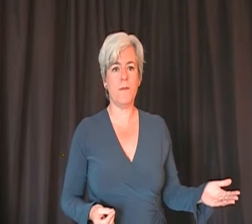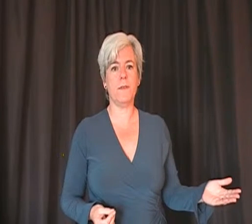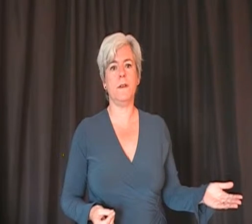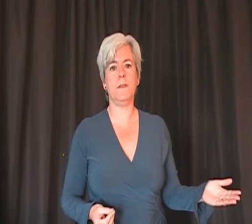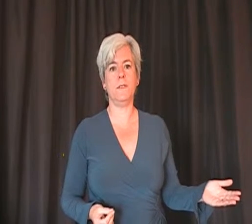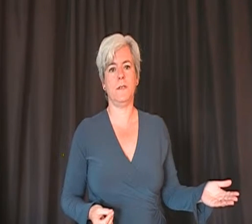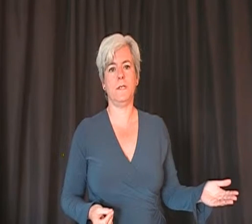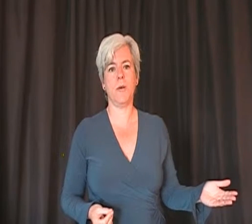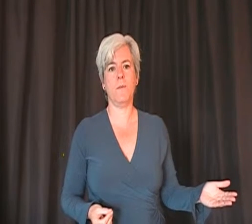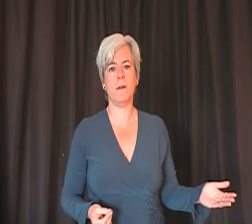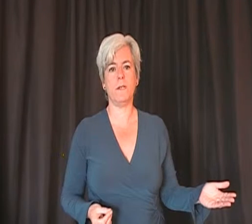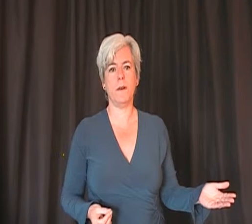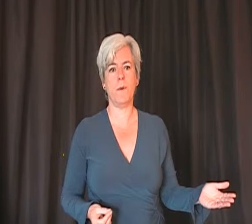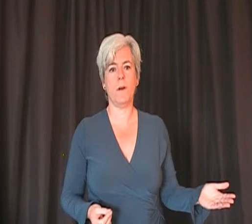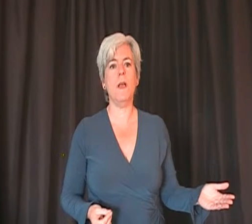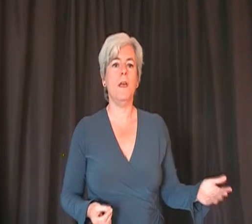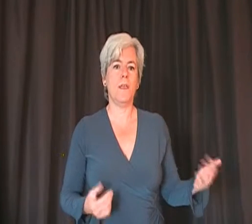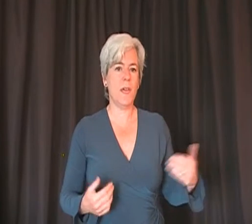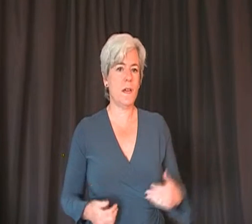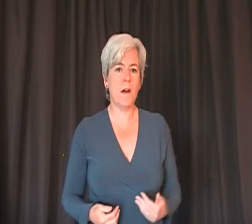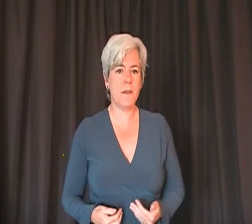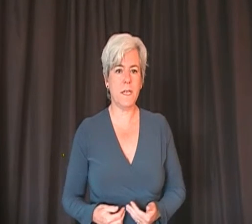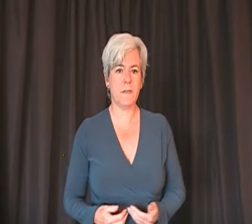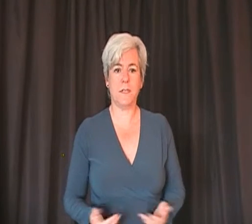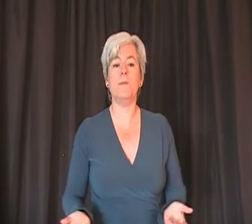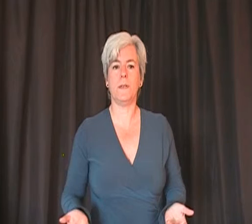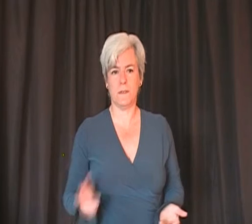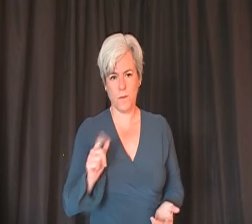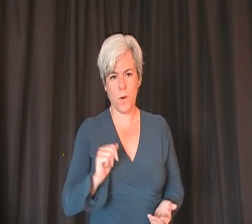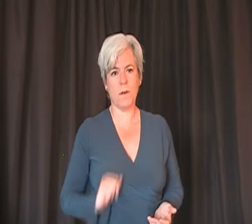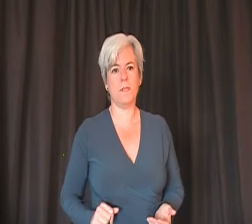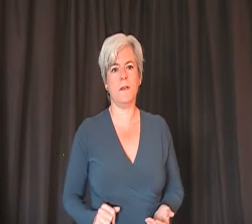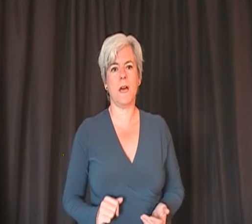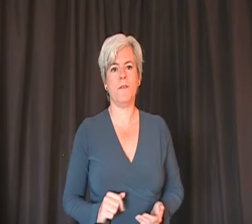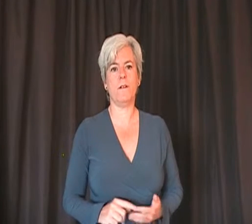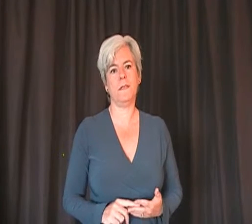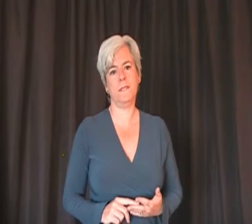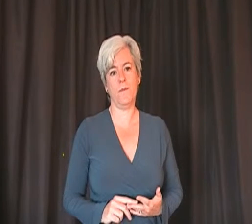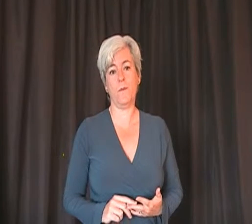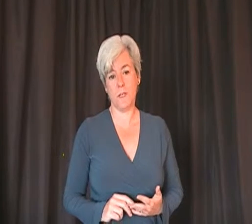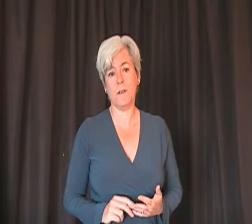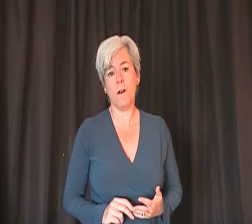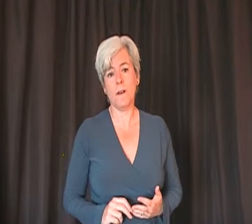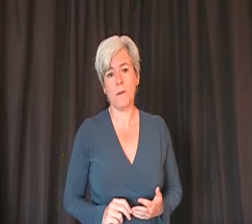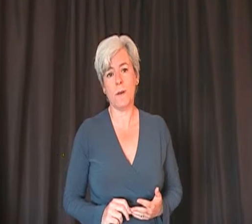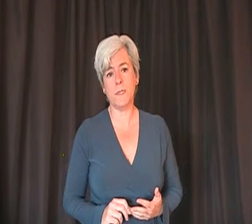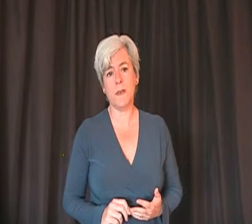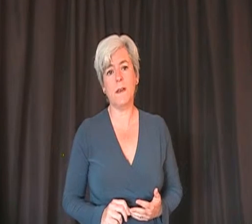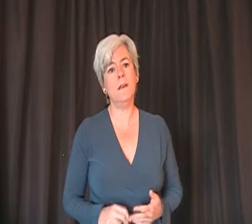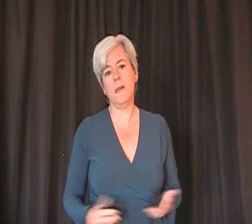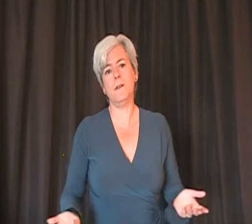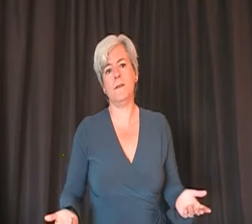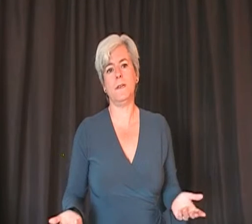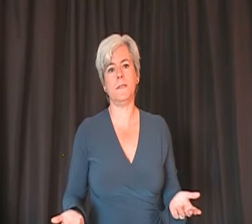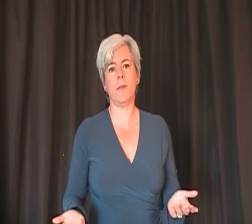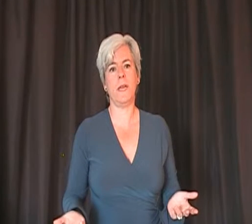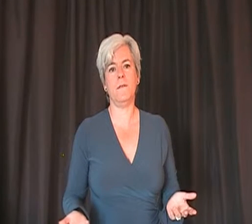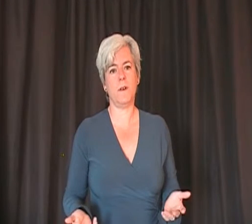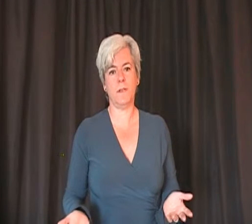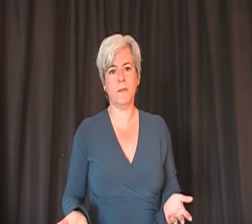that it is just a mailbox number, they can contact you because of course you'll have contact information on your website and you can explain very